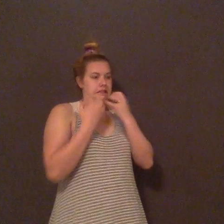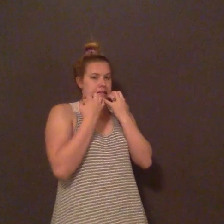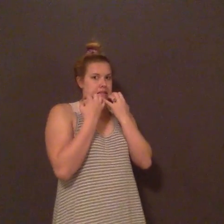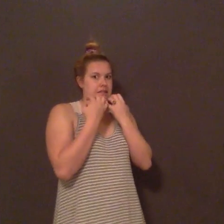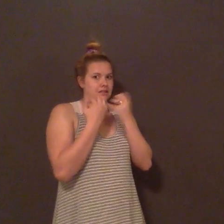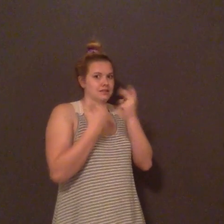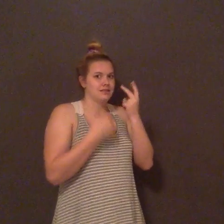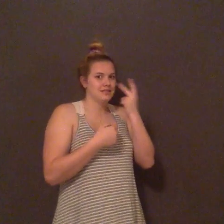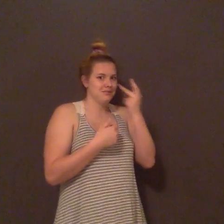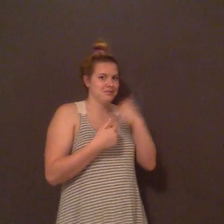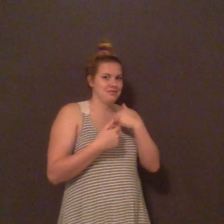back?